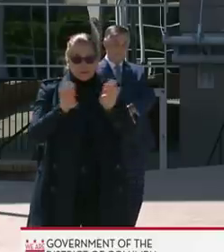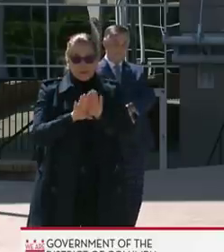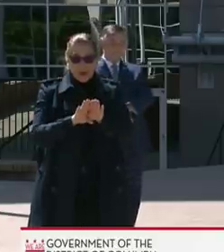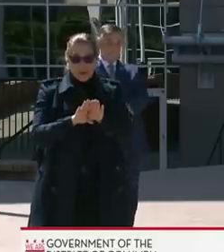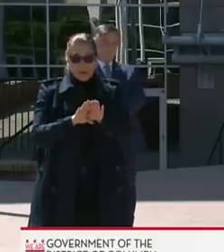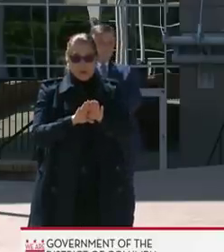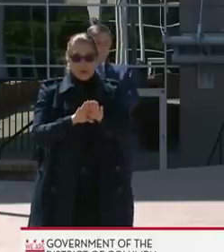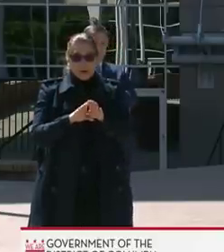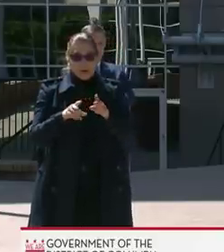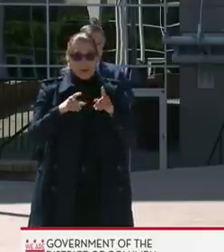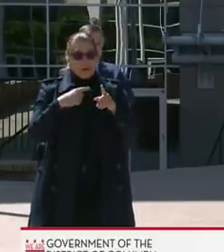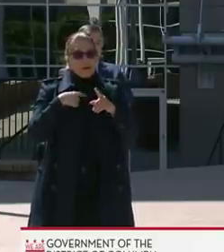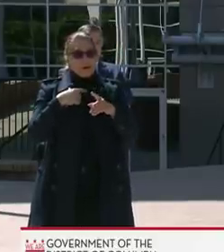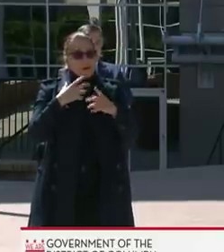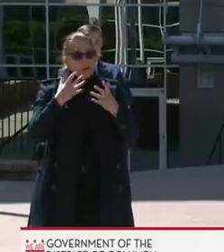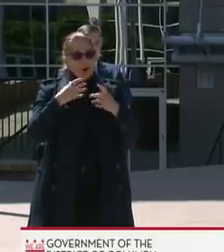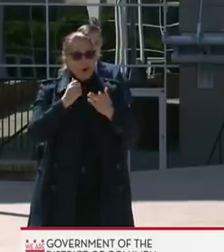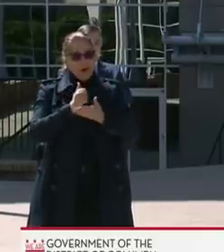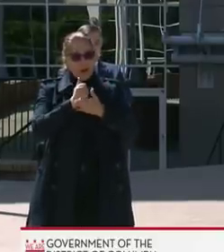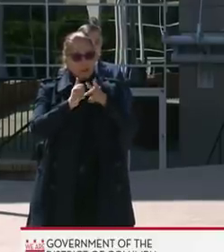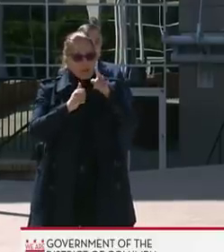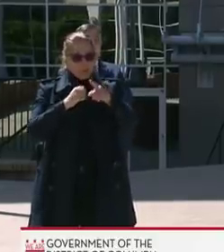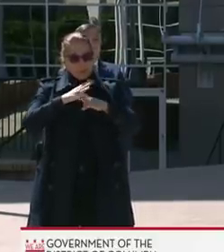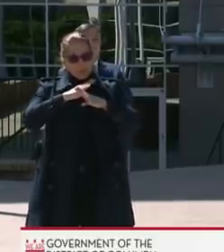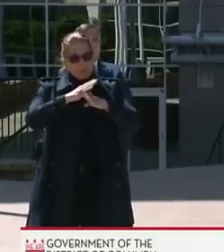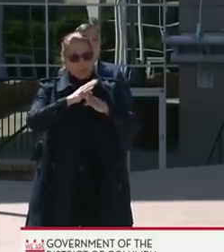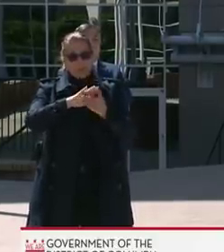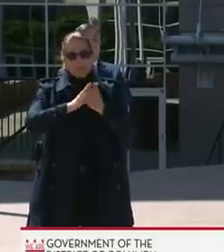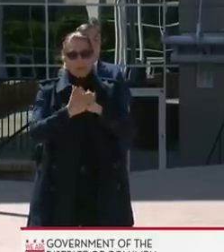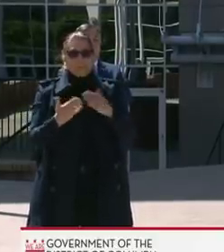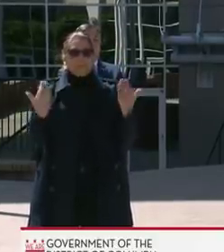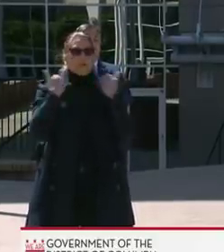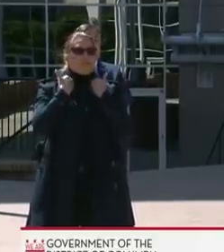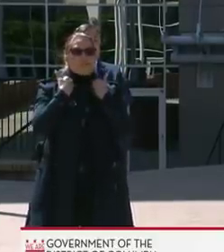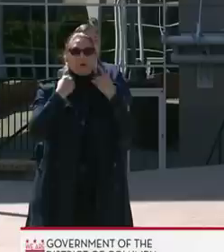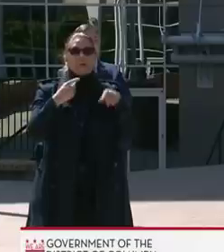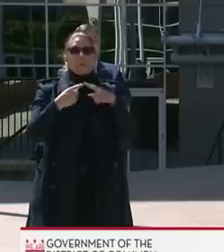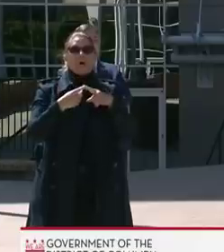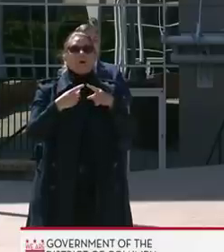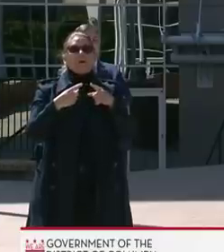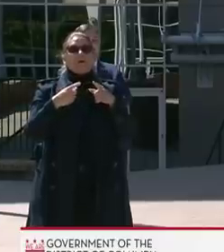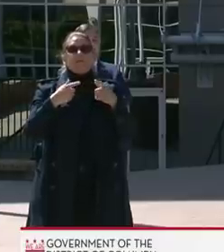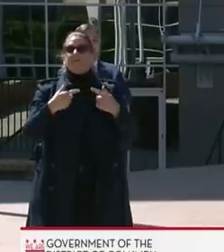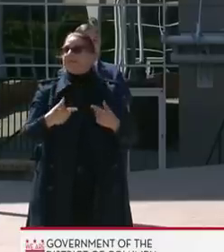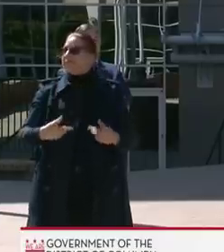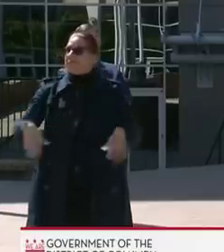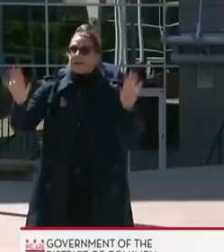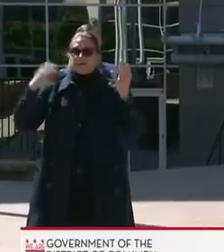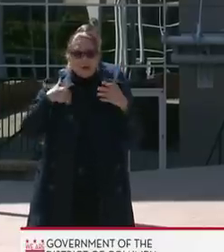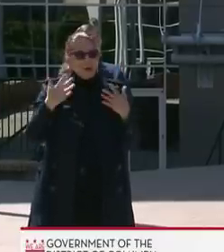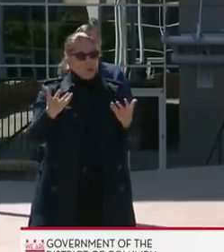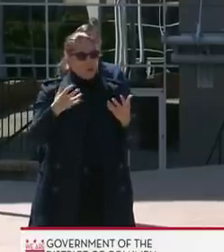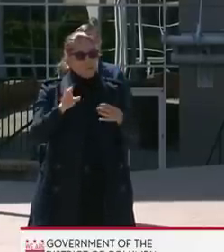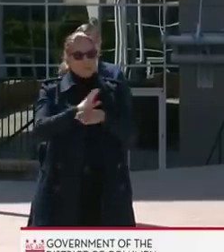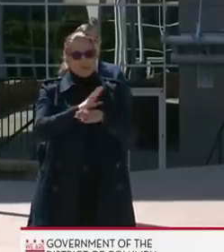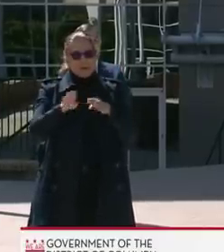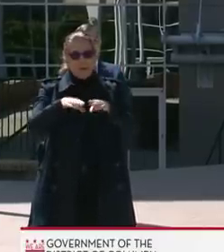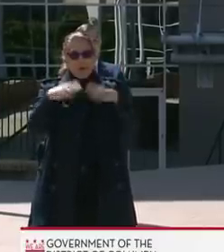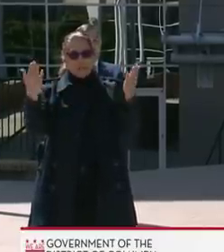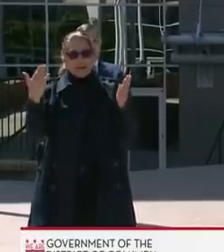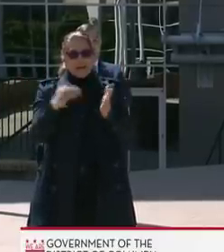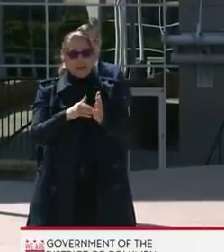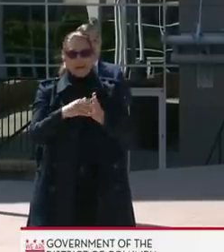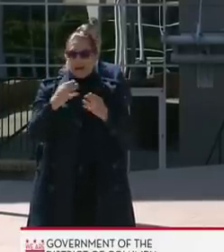We want, when this is over, for businesses to come back and reopen and be healthy. So we've attended to that mostly